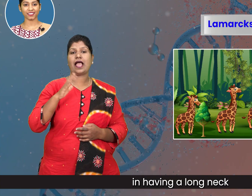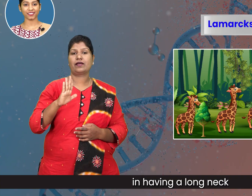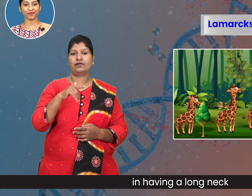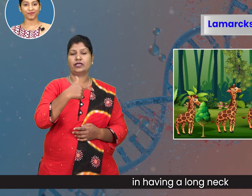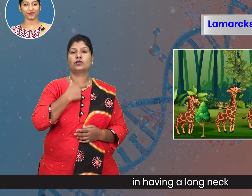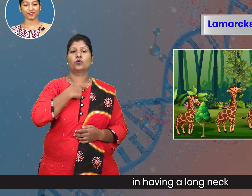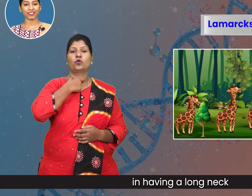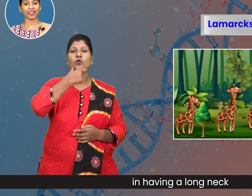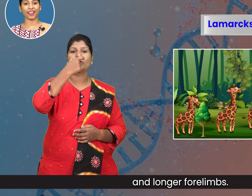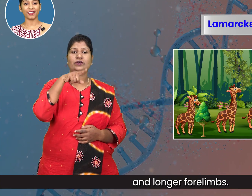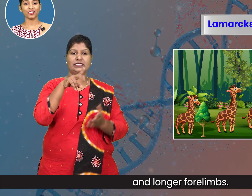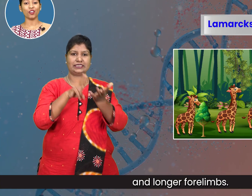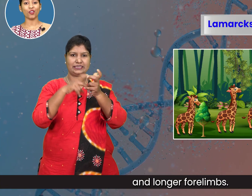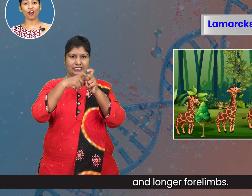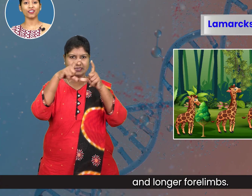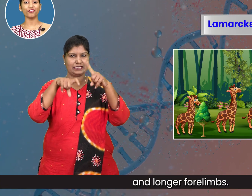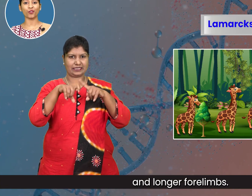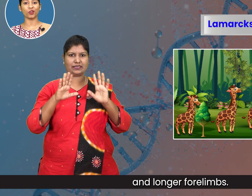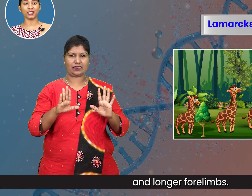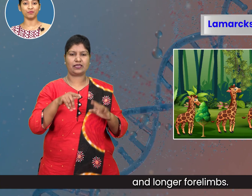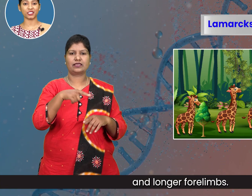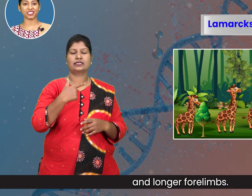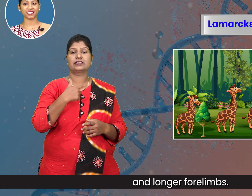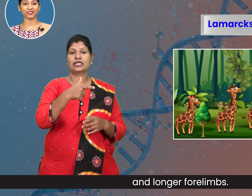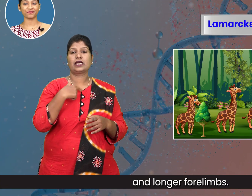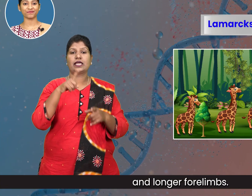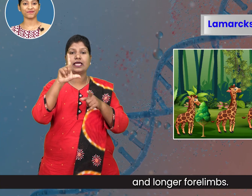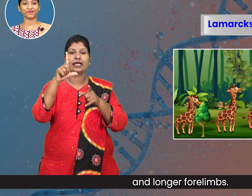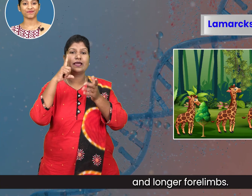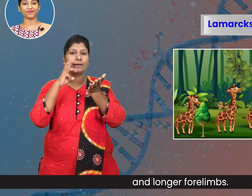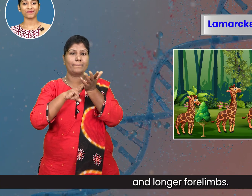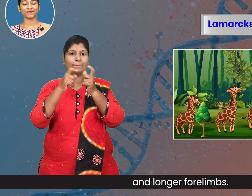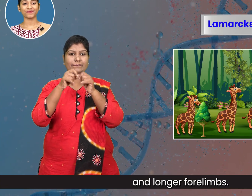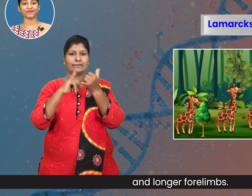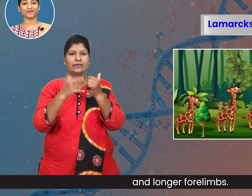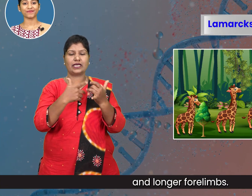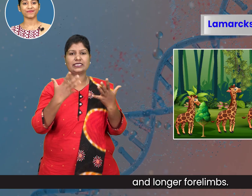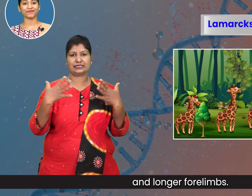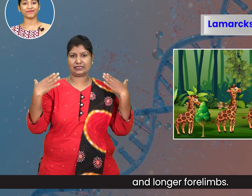neck and longer forelimbs.